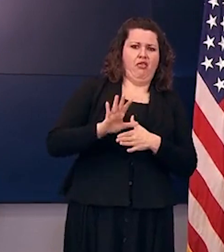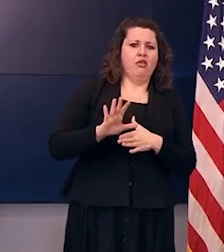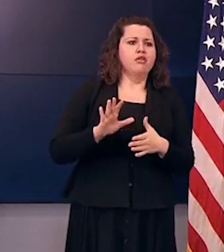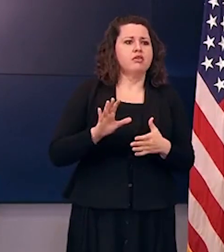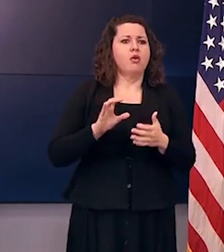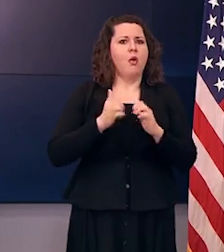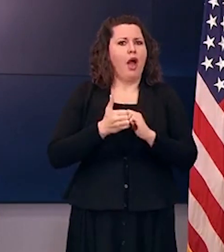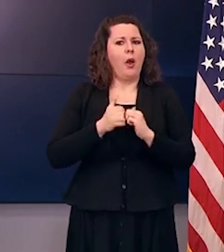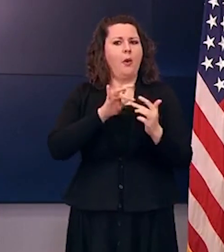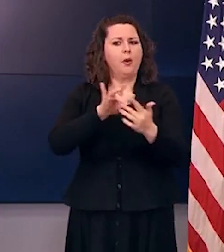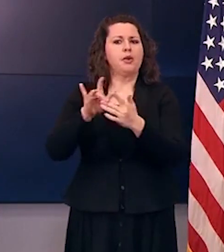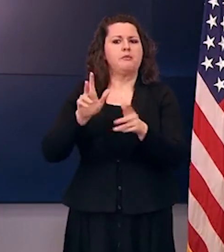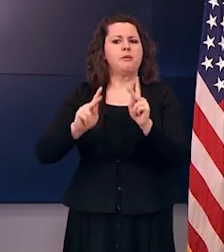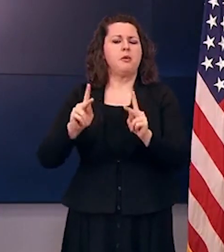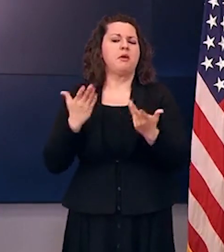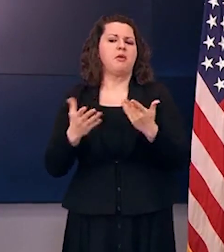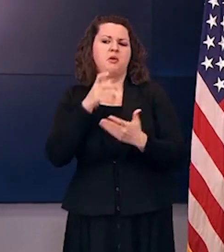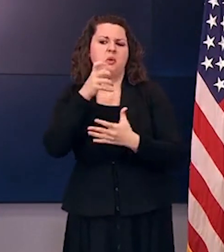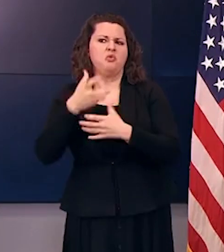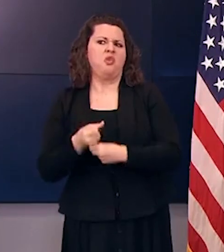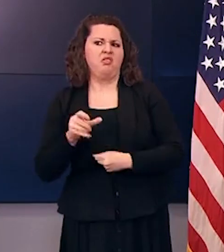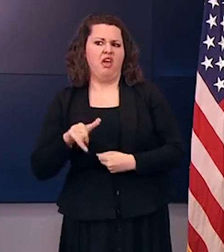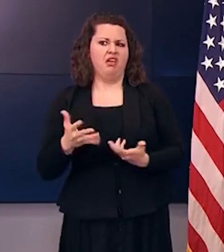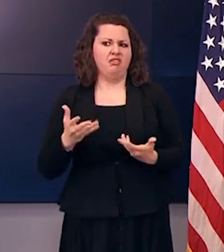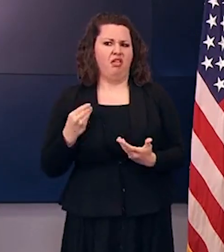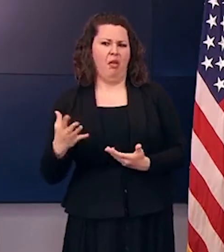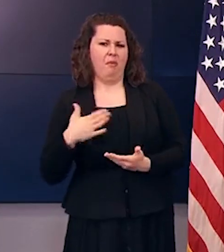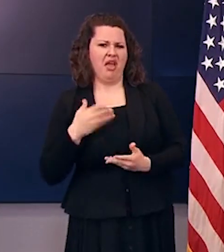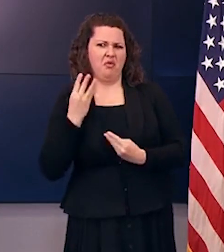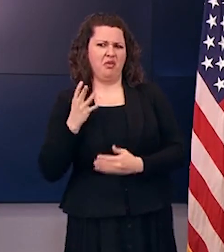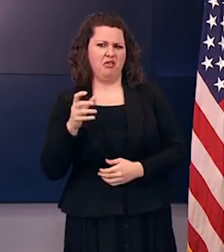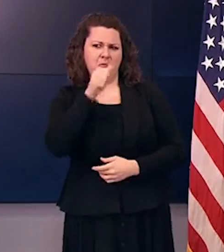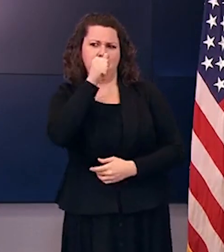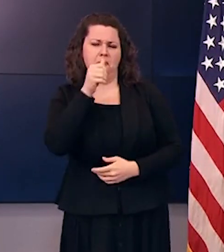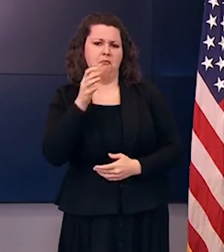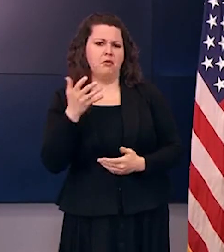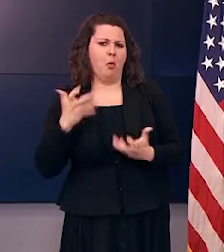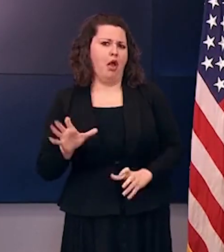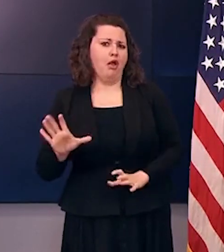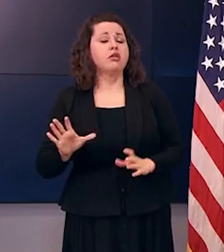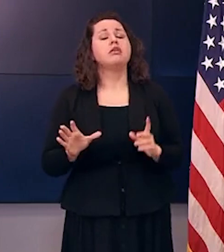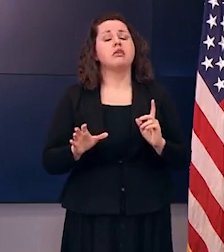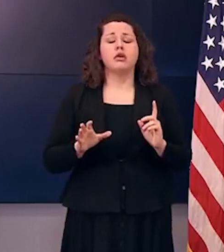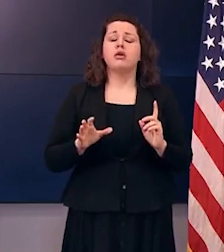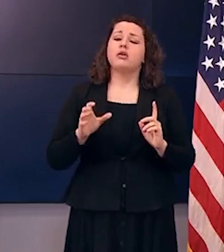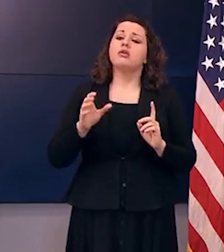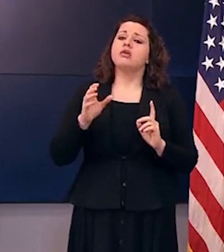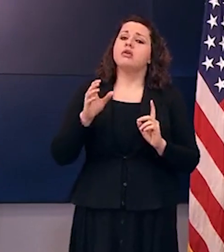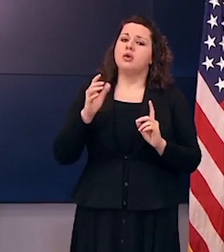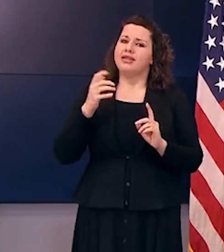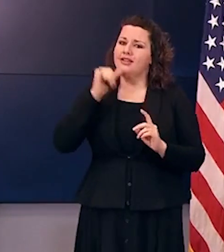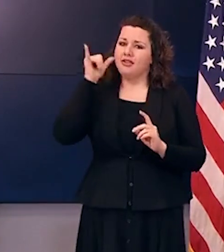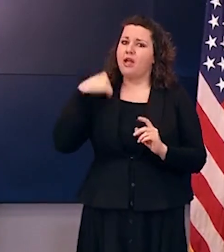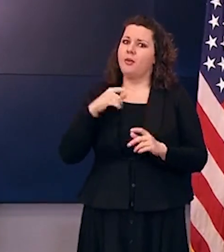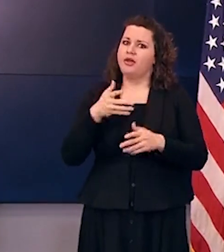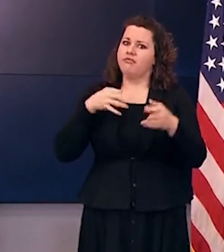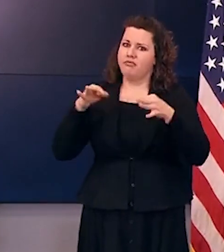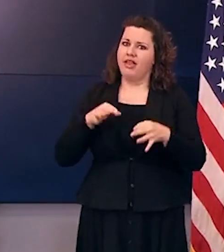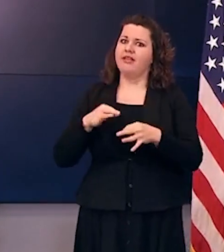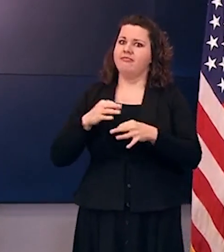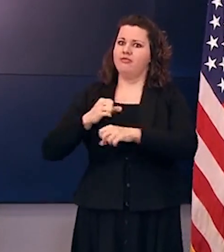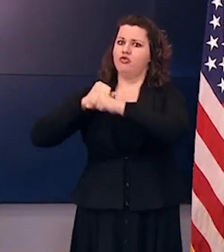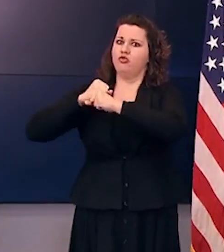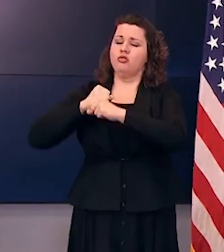reach Iowans who maybe don't trust getting that level of information to the government? Well, we talked a lot yesterday about the security, and we own the